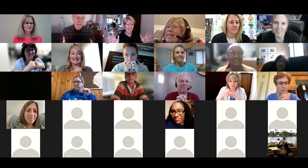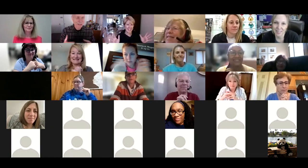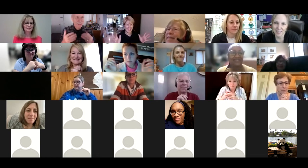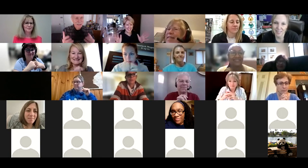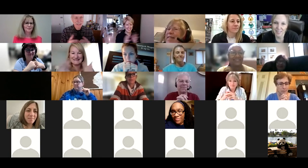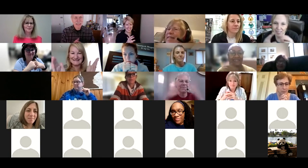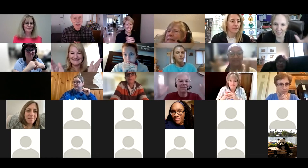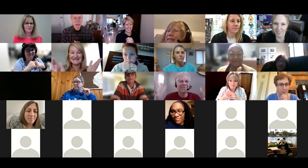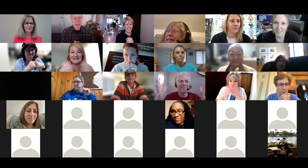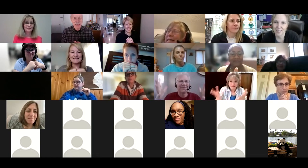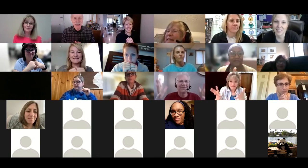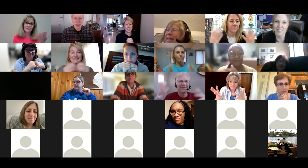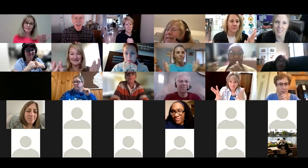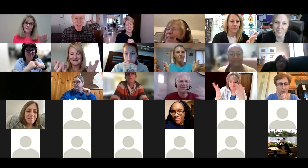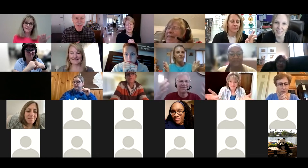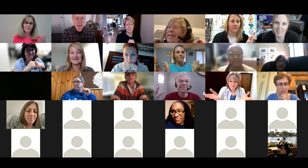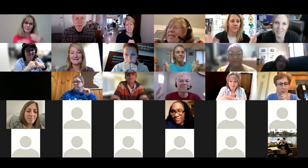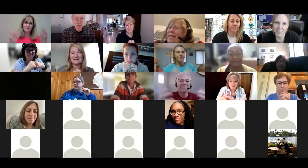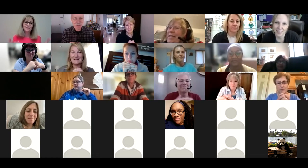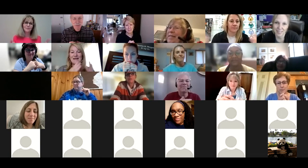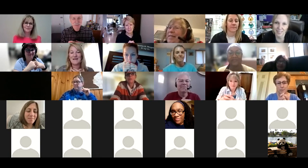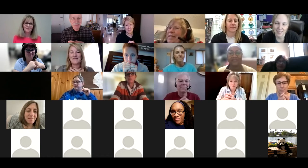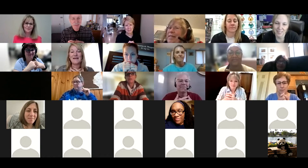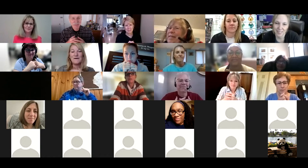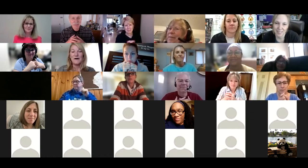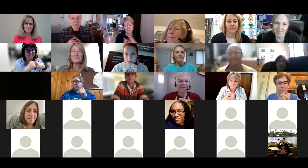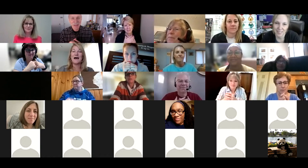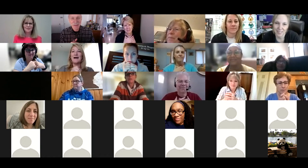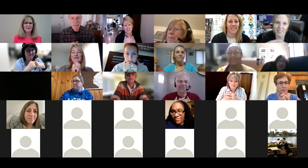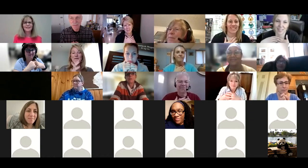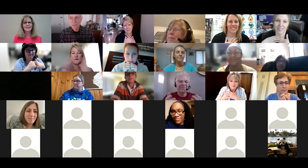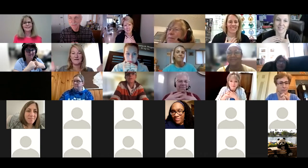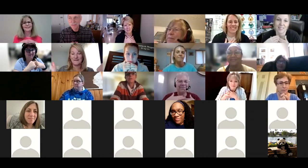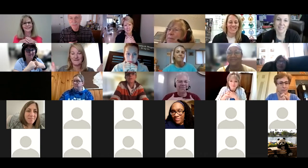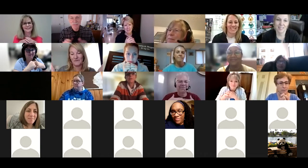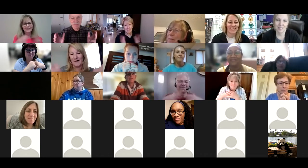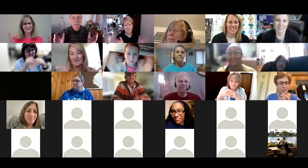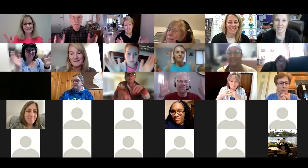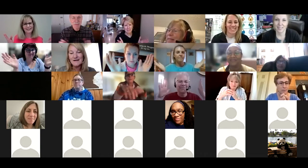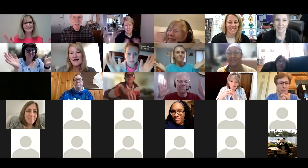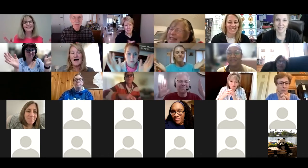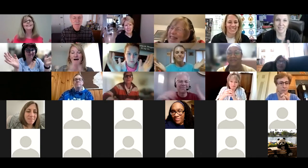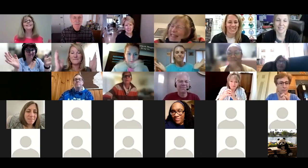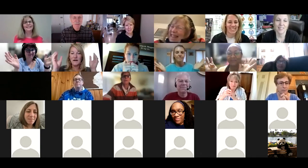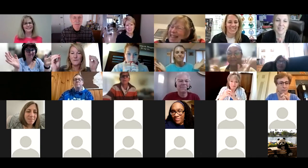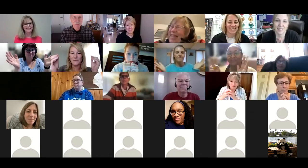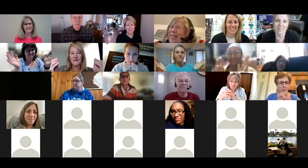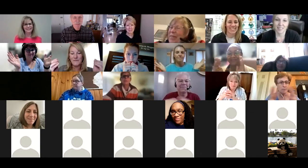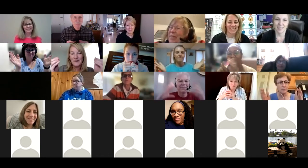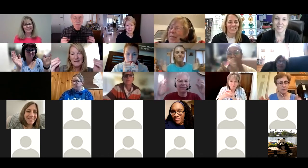it goes inside. Go, Erin. Thank you, coach. I have been wondering this forever. So the period